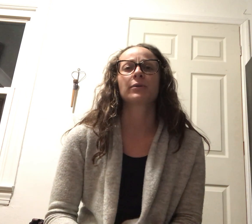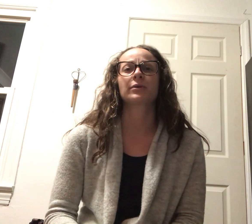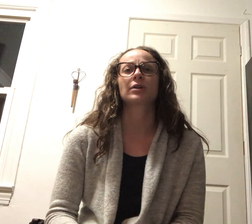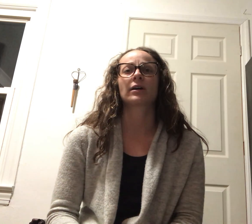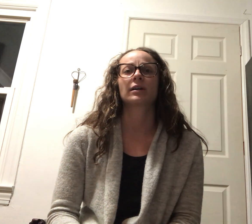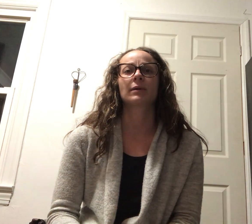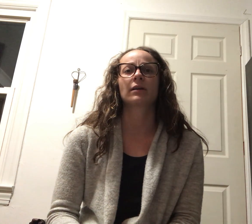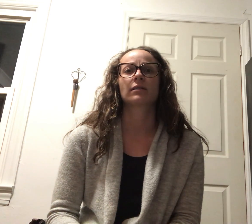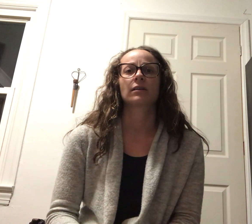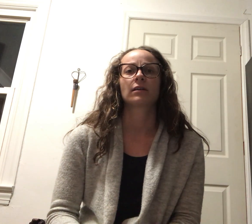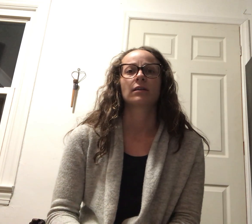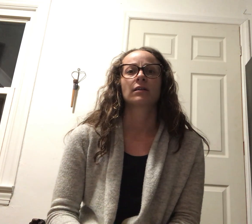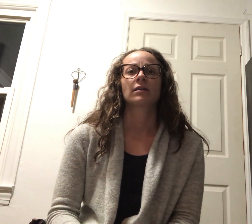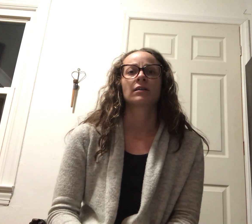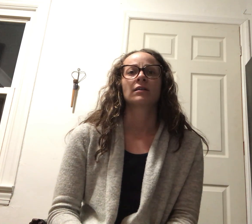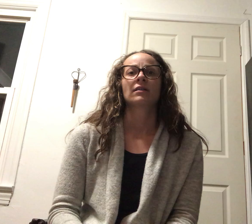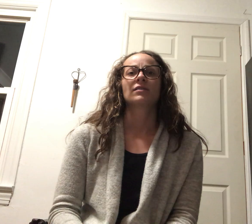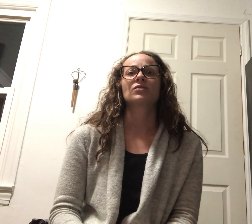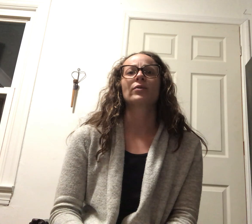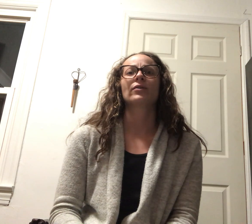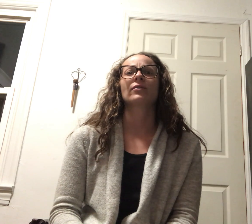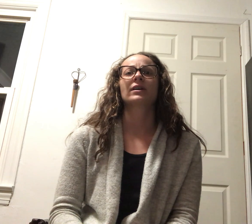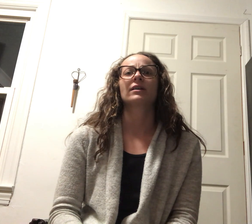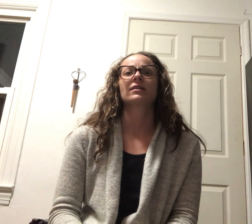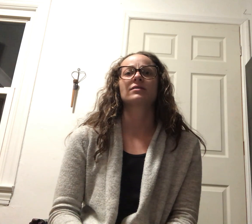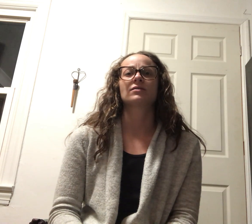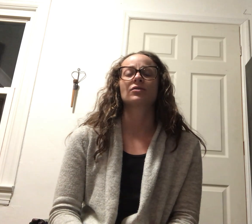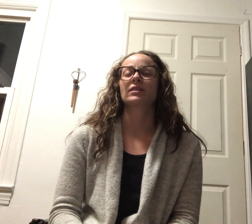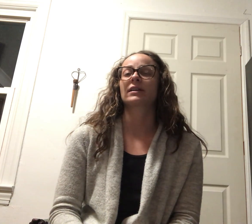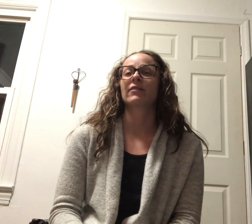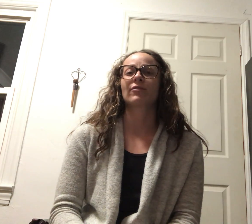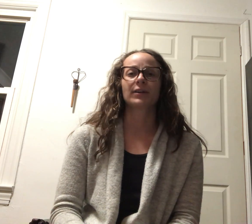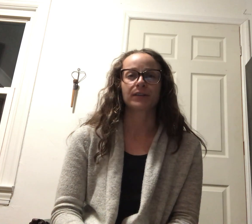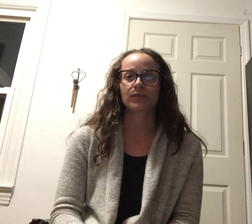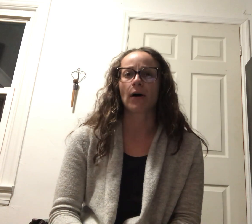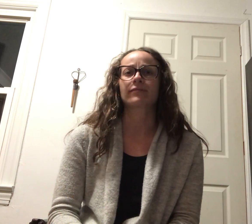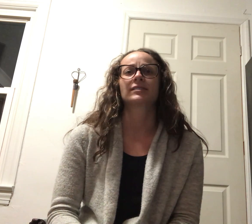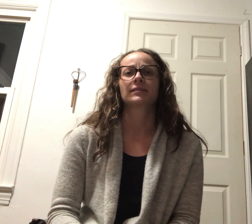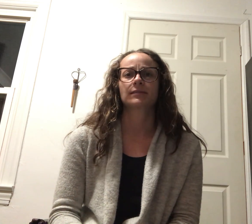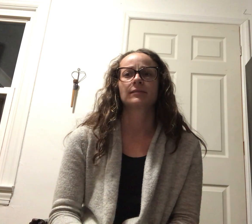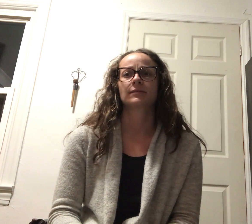you're talking about. The soil is just like really soft.